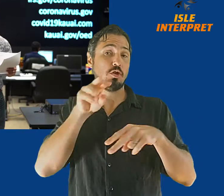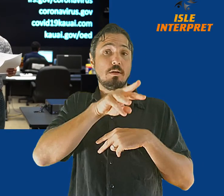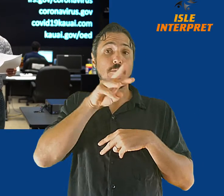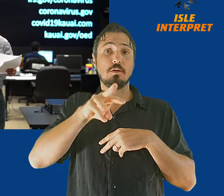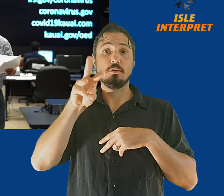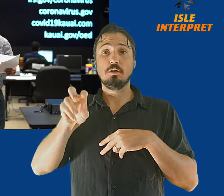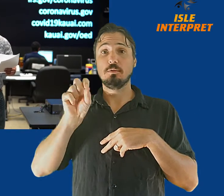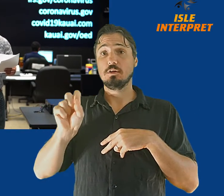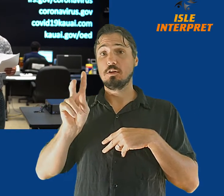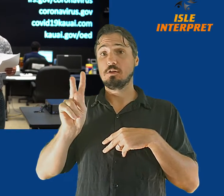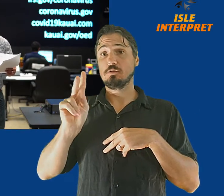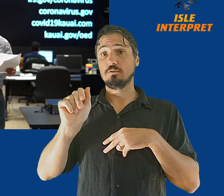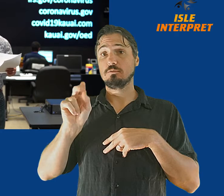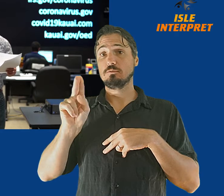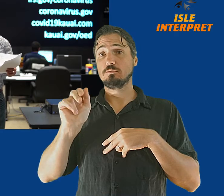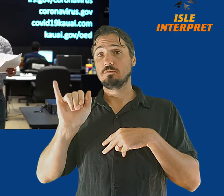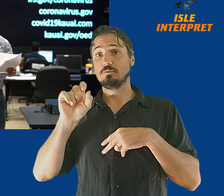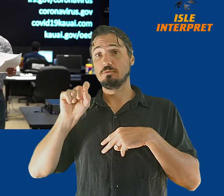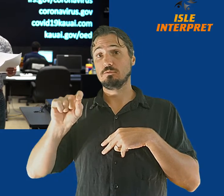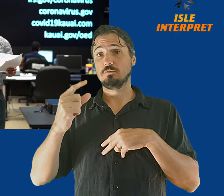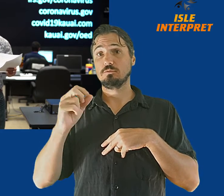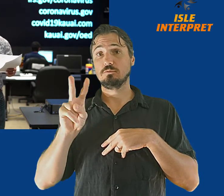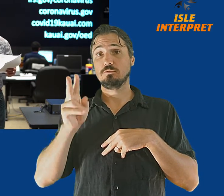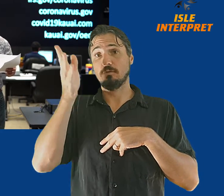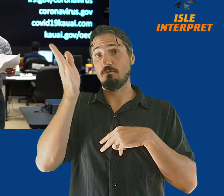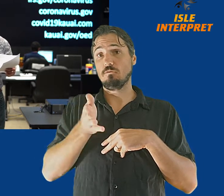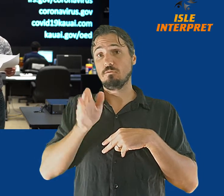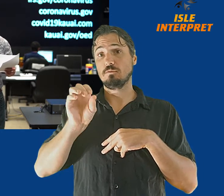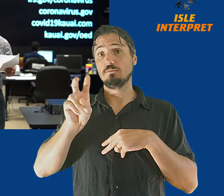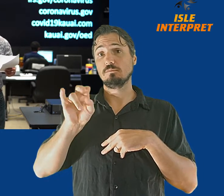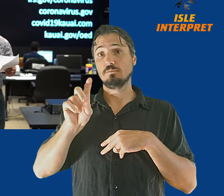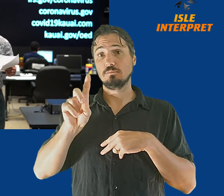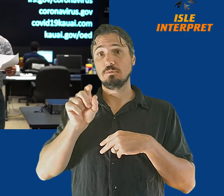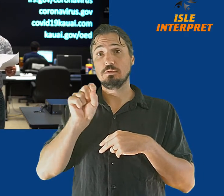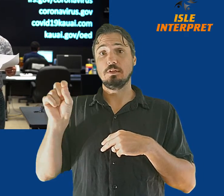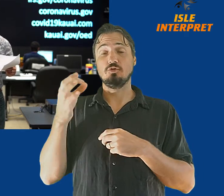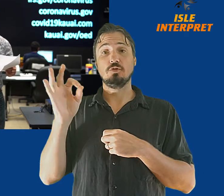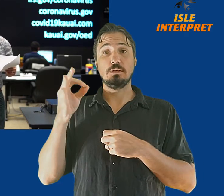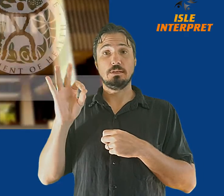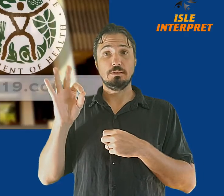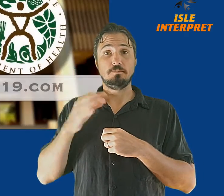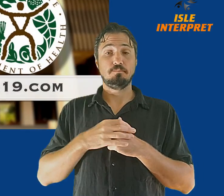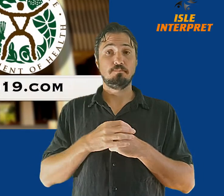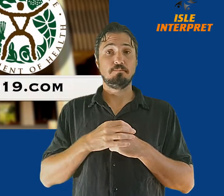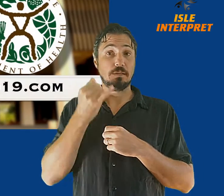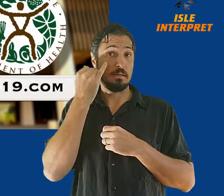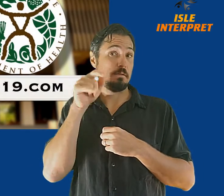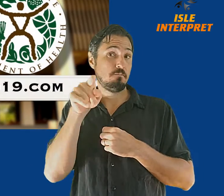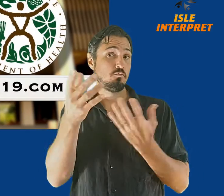www.kauai.gov/COVID-19. To view the total number of positive cases across the state, please visit